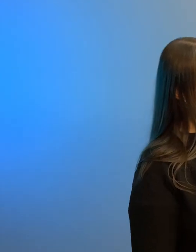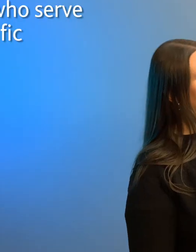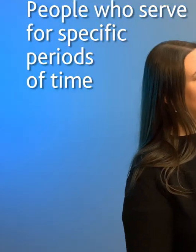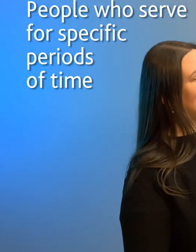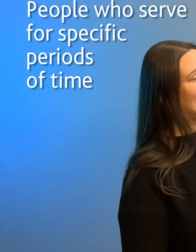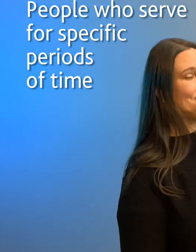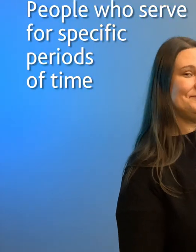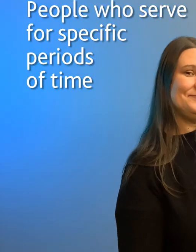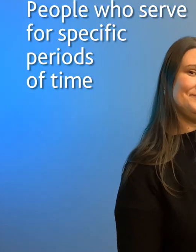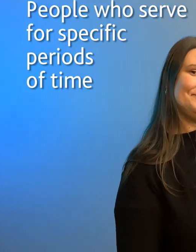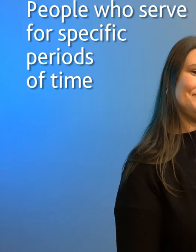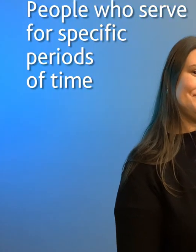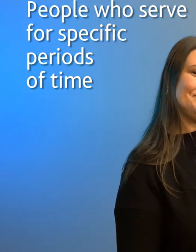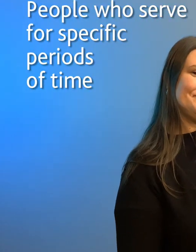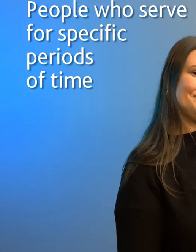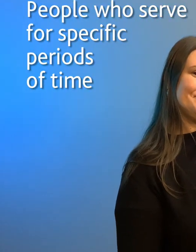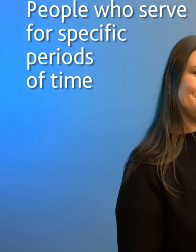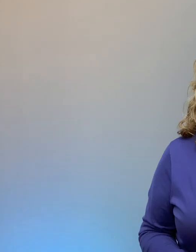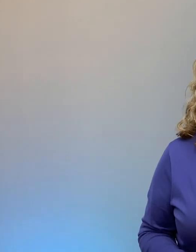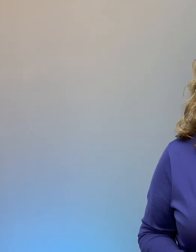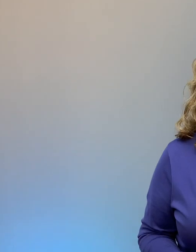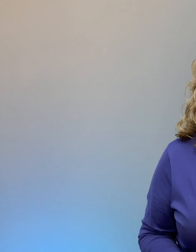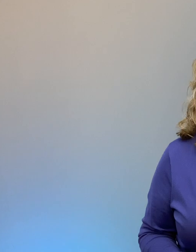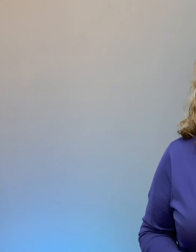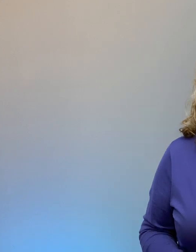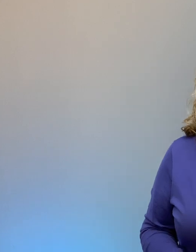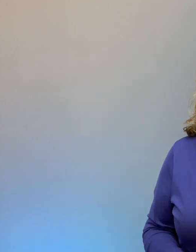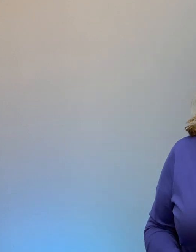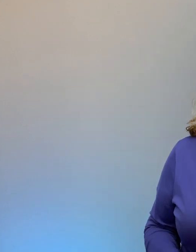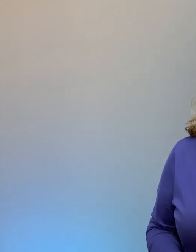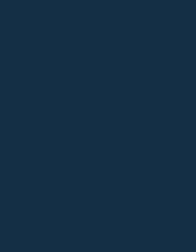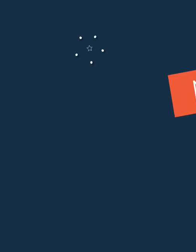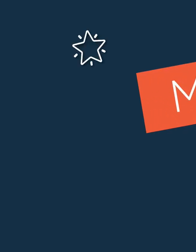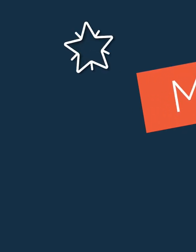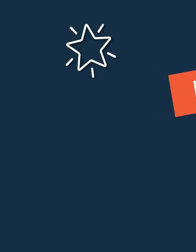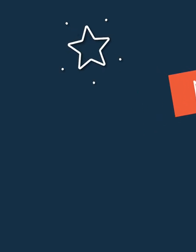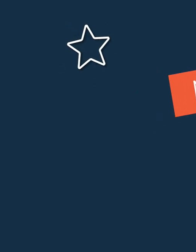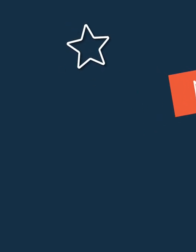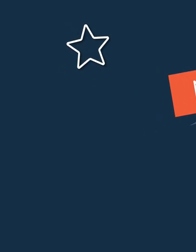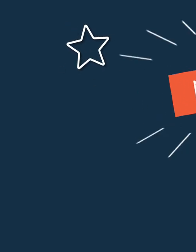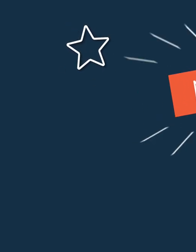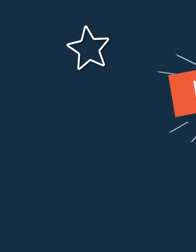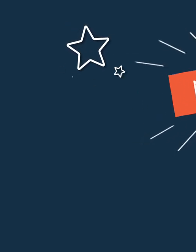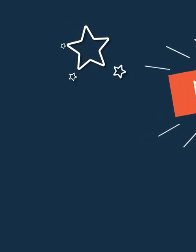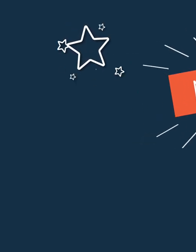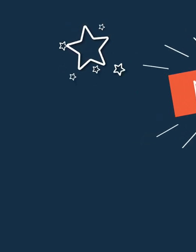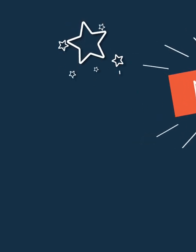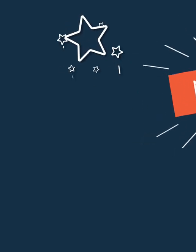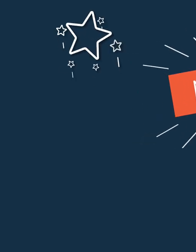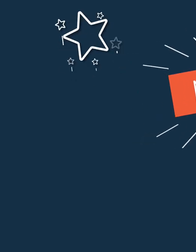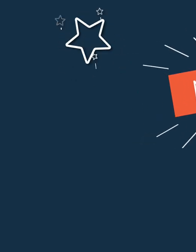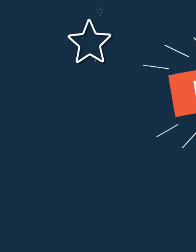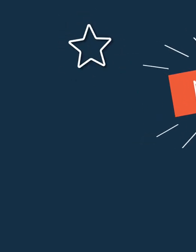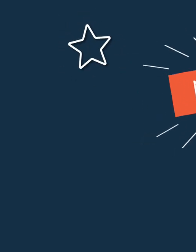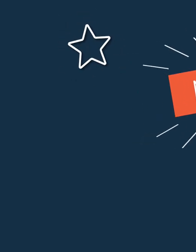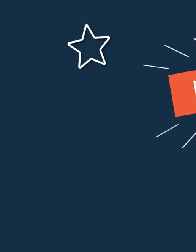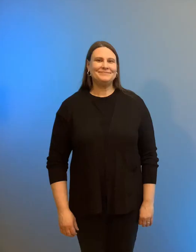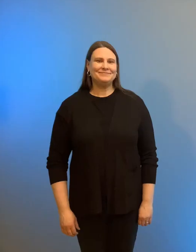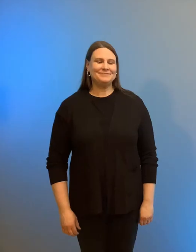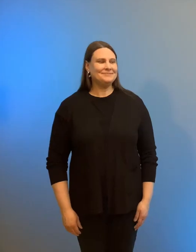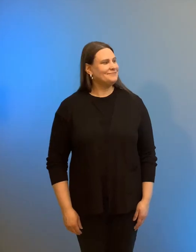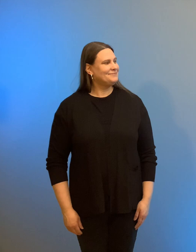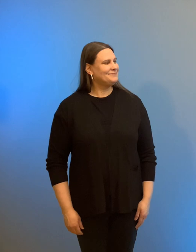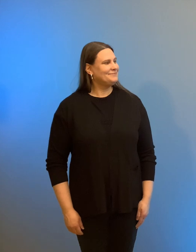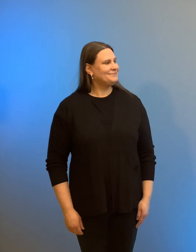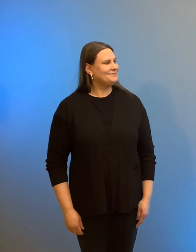who serve for specific periods of time and who are enthusiastic about the museum's mission and eager to do the work of guiding the organization.